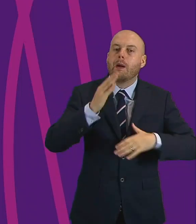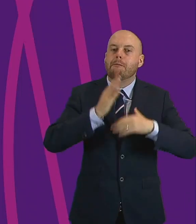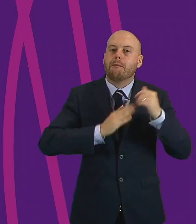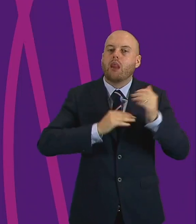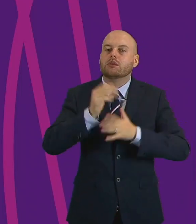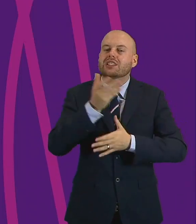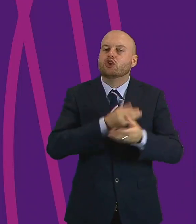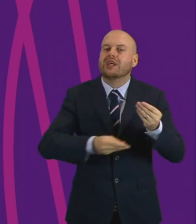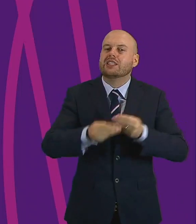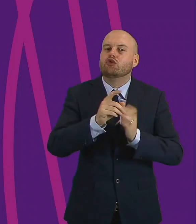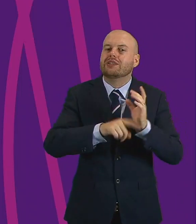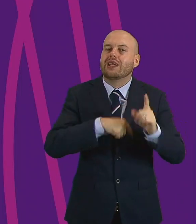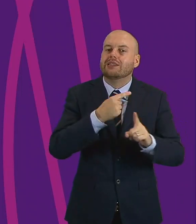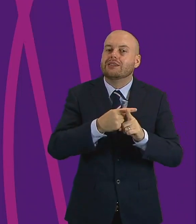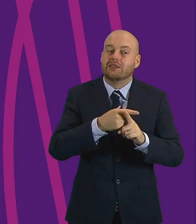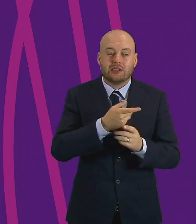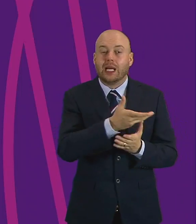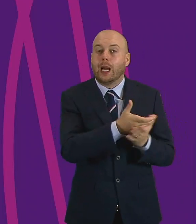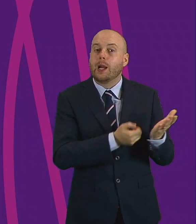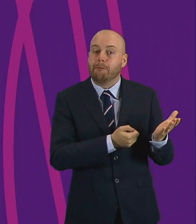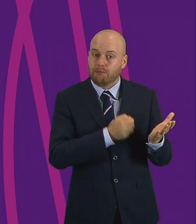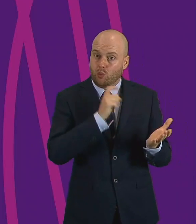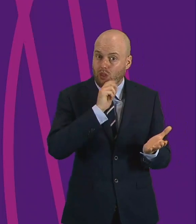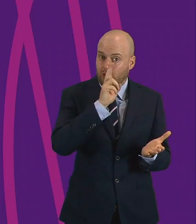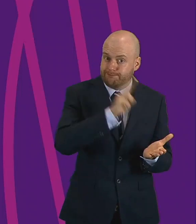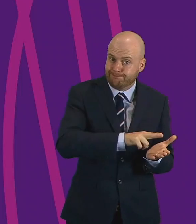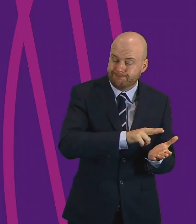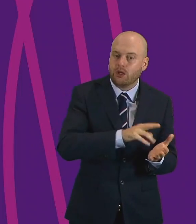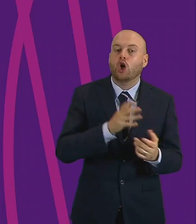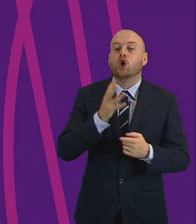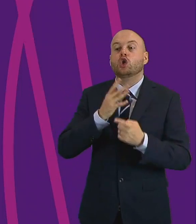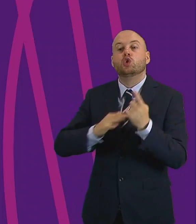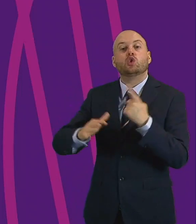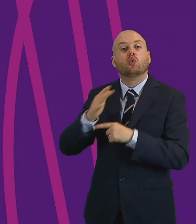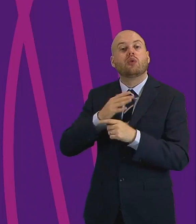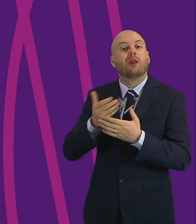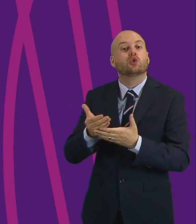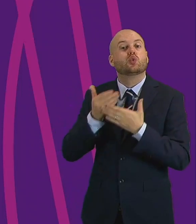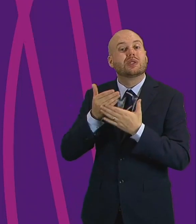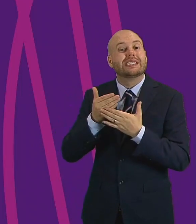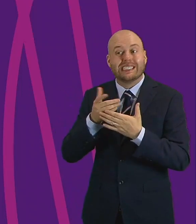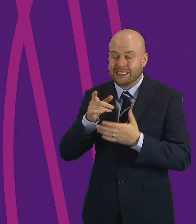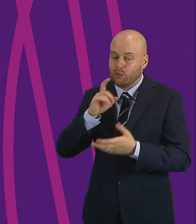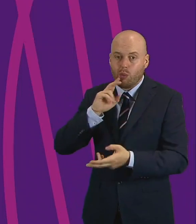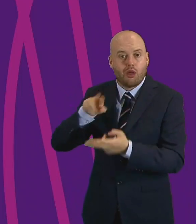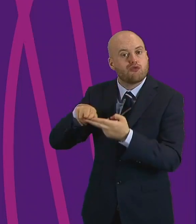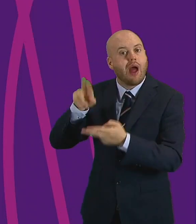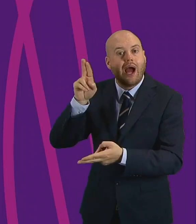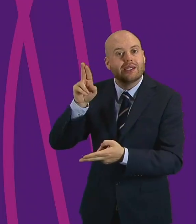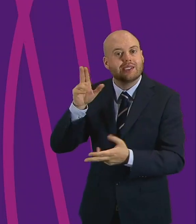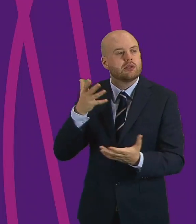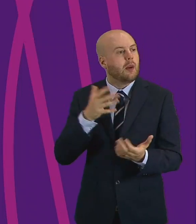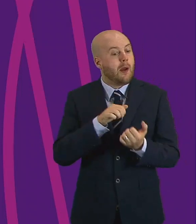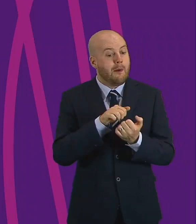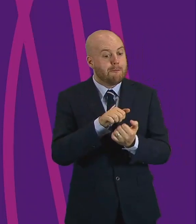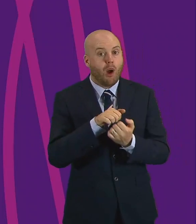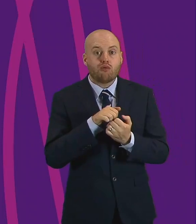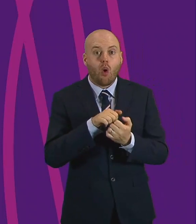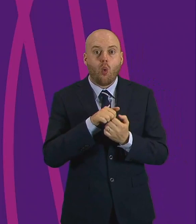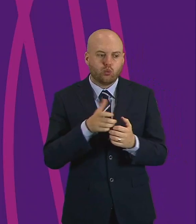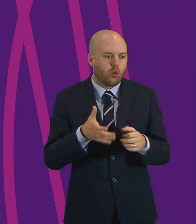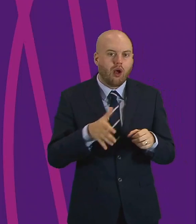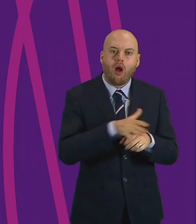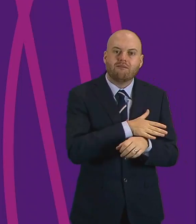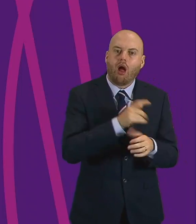equally know that spending on social security is likely to rise. Borrowing to cover the tax shortfall might be necessary, unless the